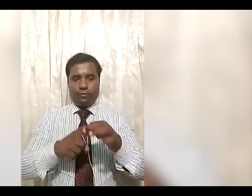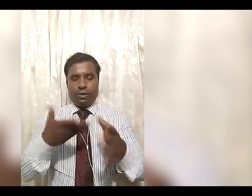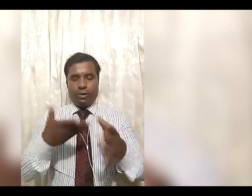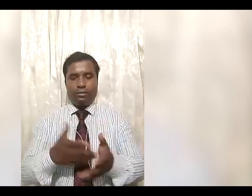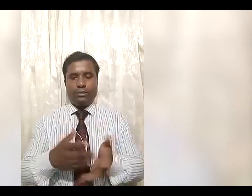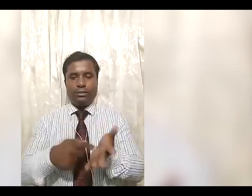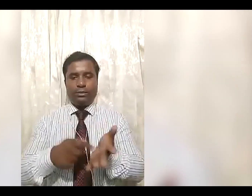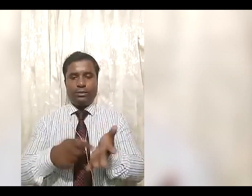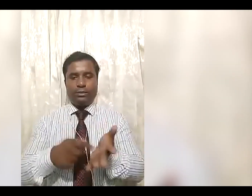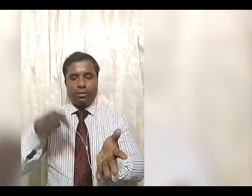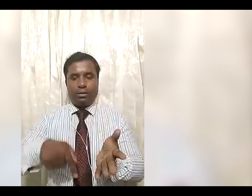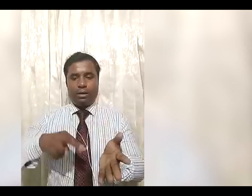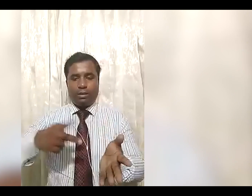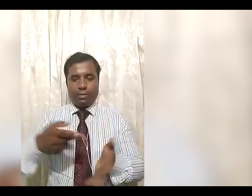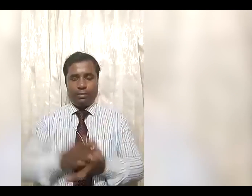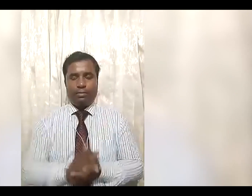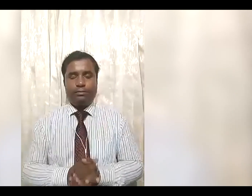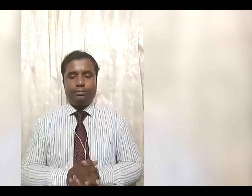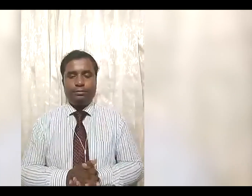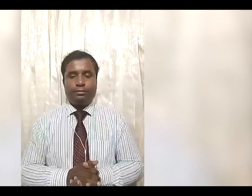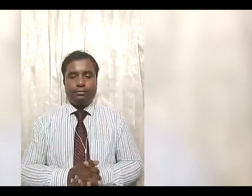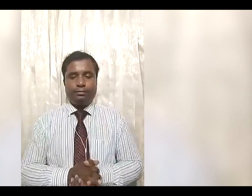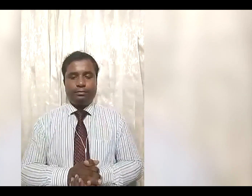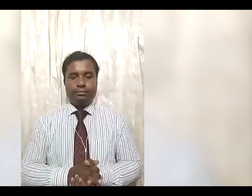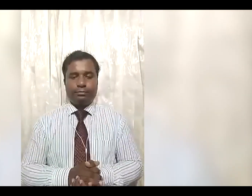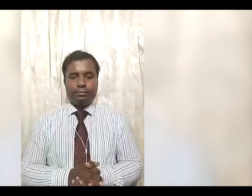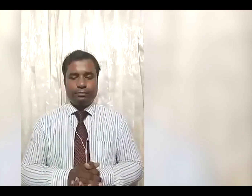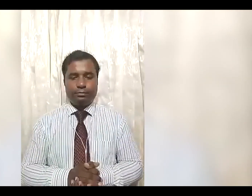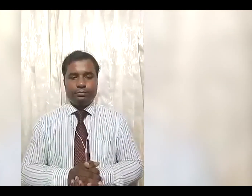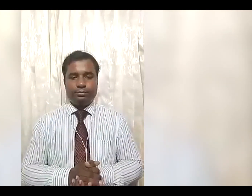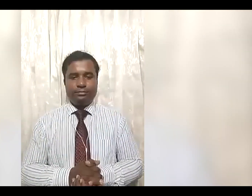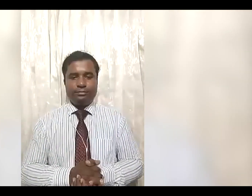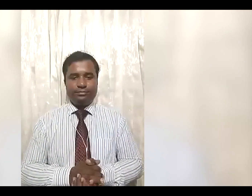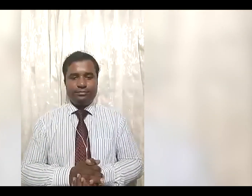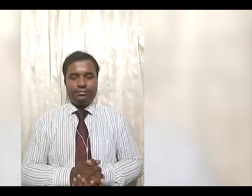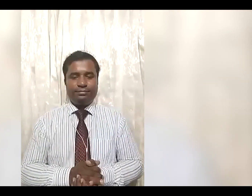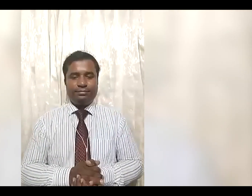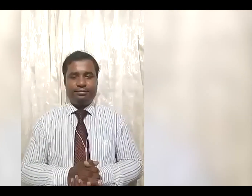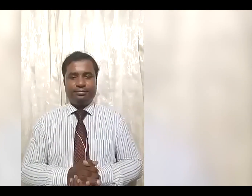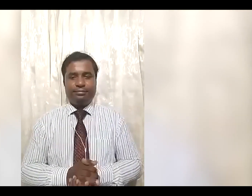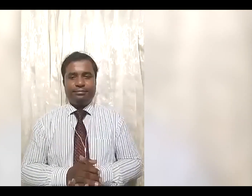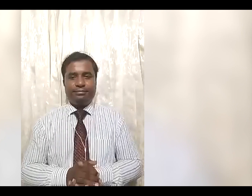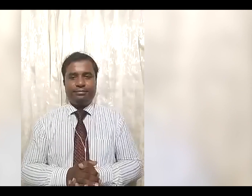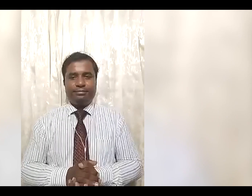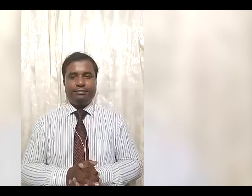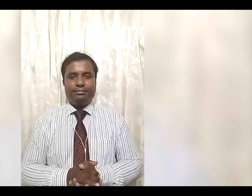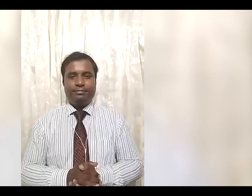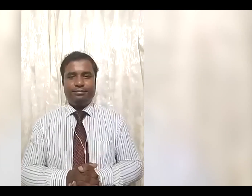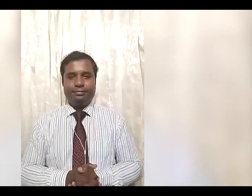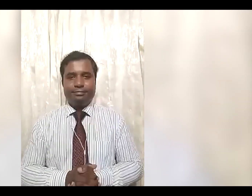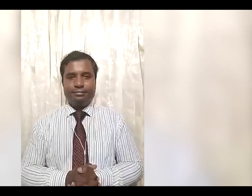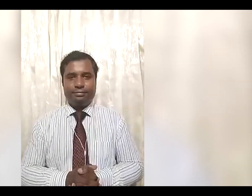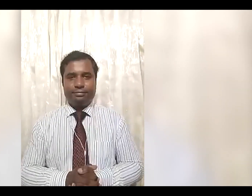CRPD, this is a very good question, and it's quite upsetting. So for those of you that don't know the